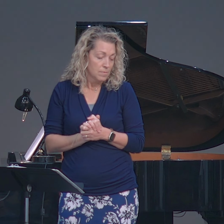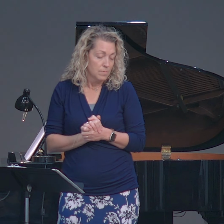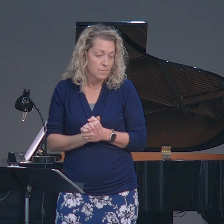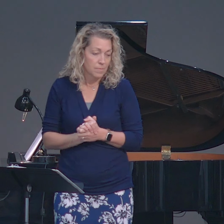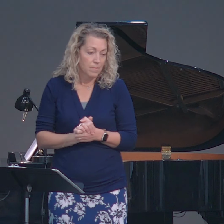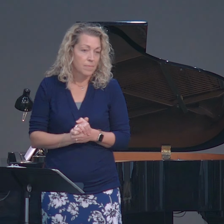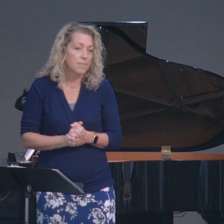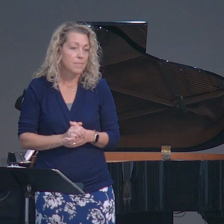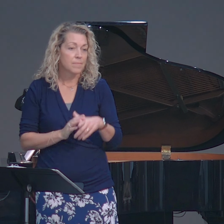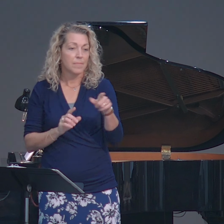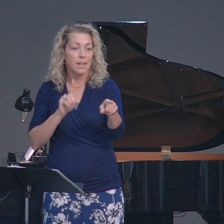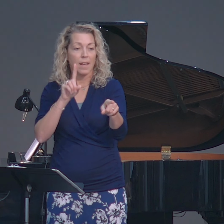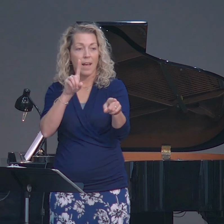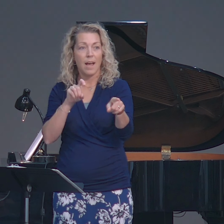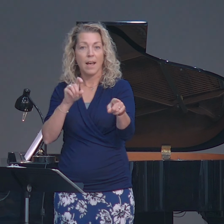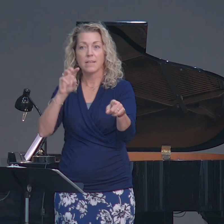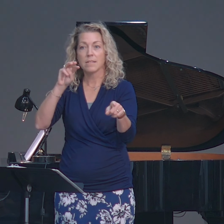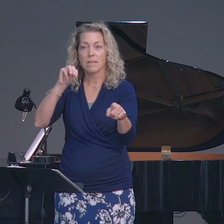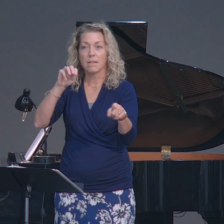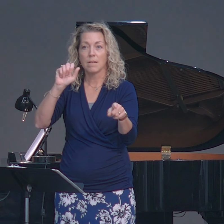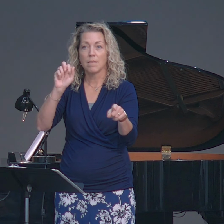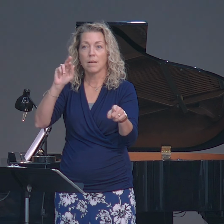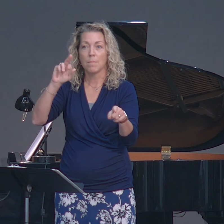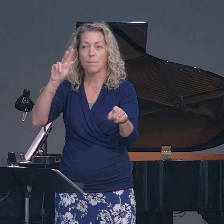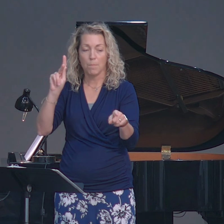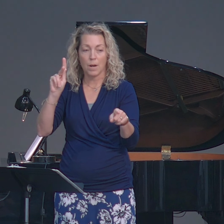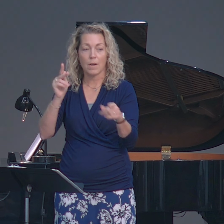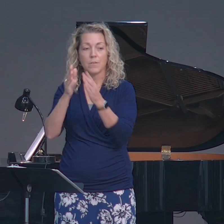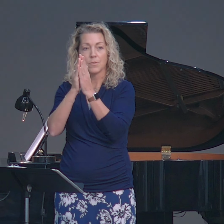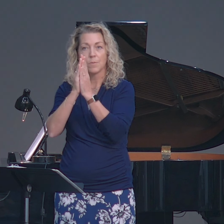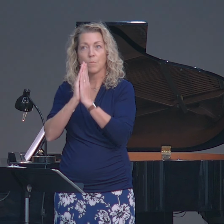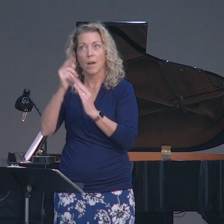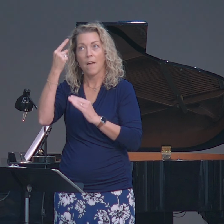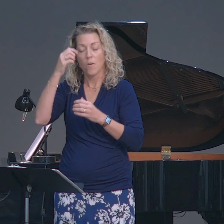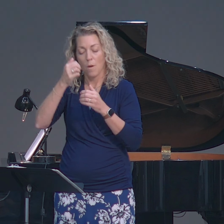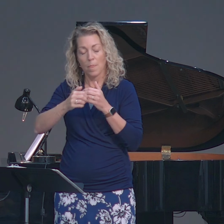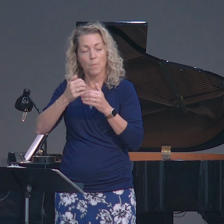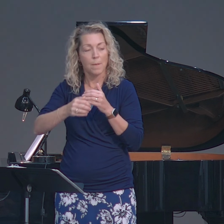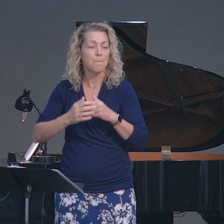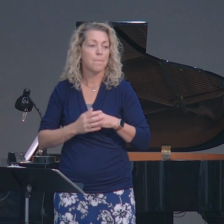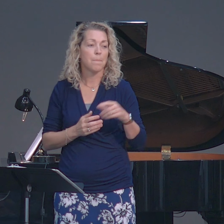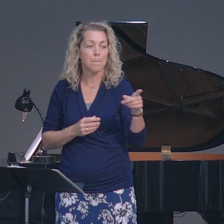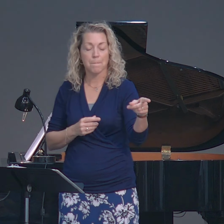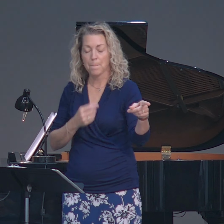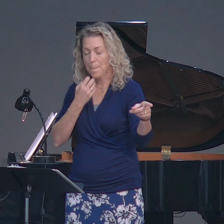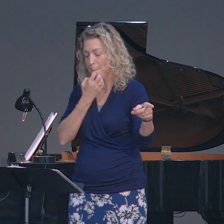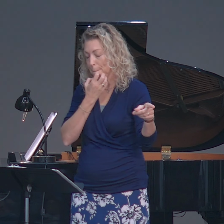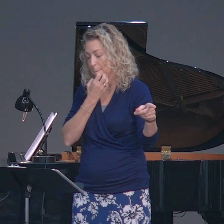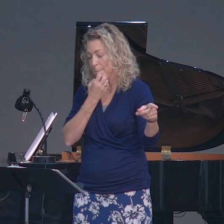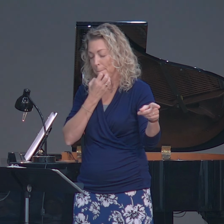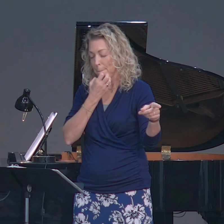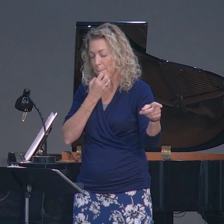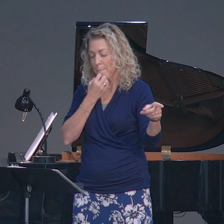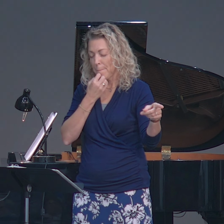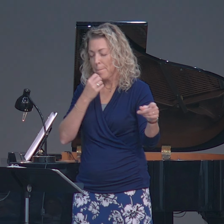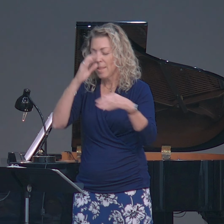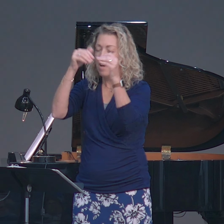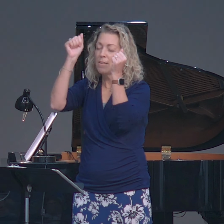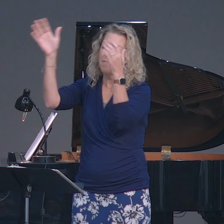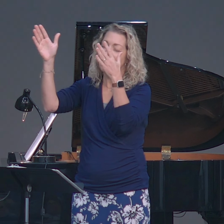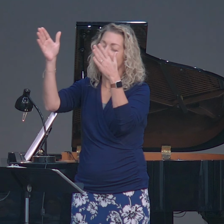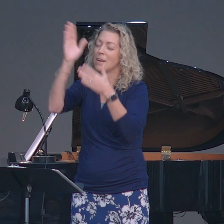Before we eat together, I'd like to ask one of our deacons, Mark Urosco, to pray for the bread. Let's pray. Heavenly Father,